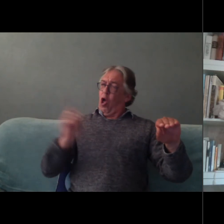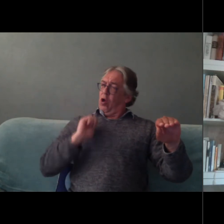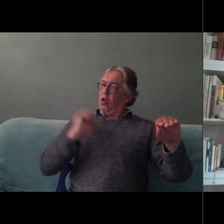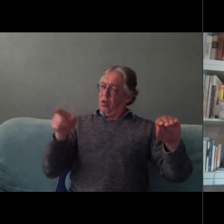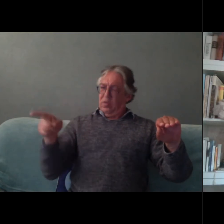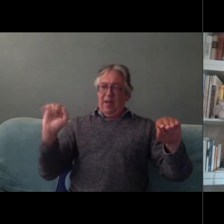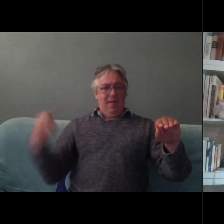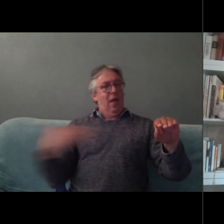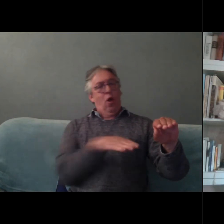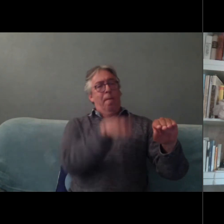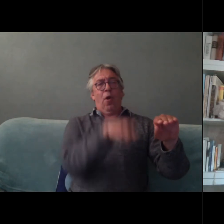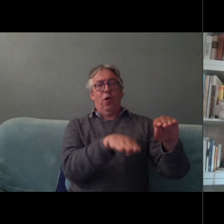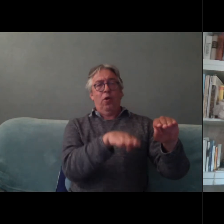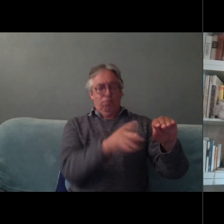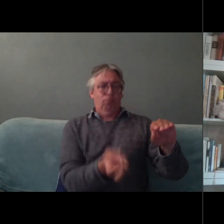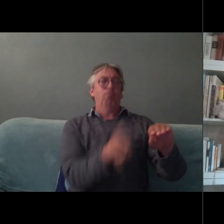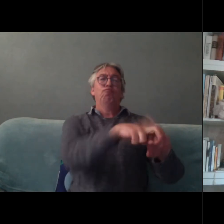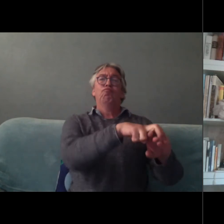can use all